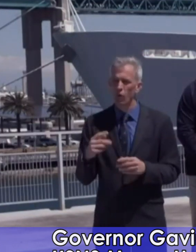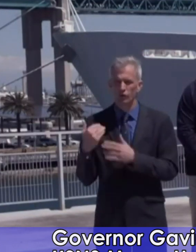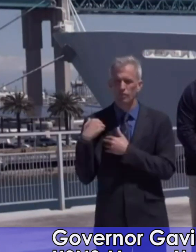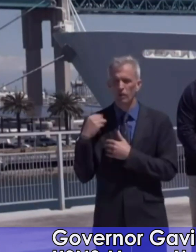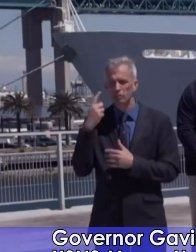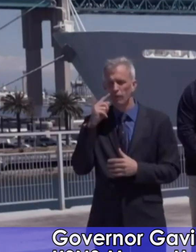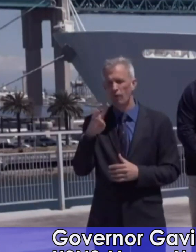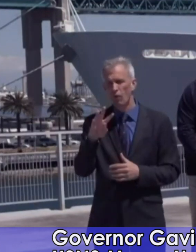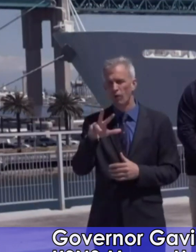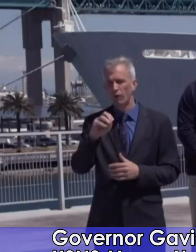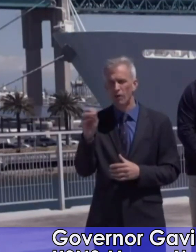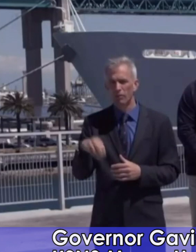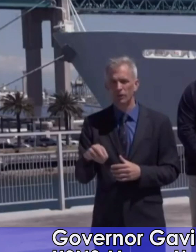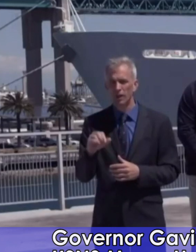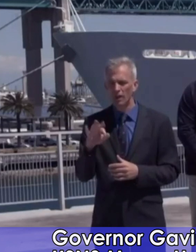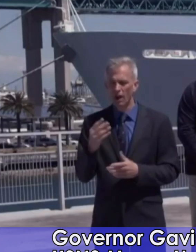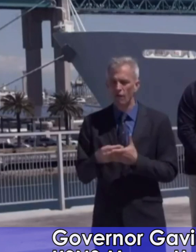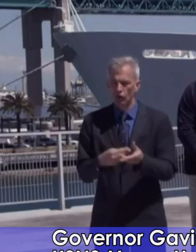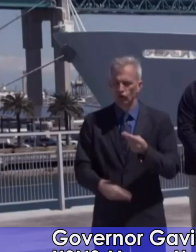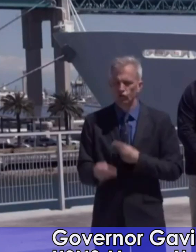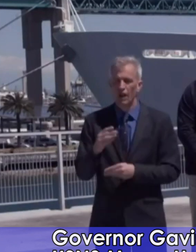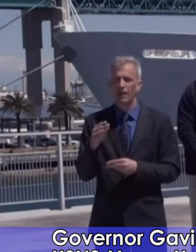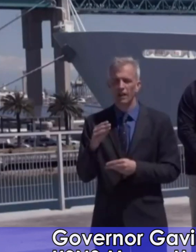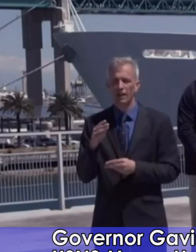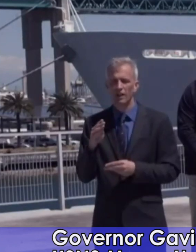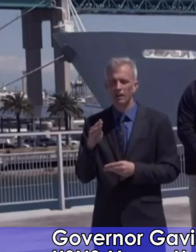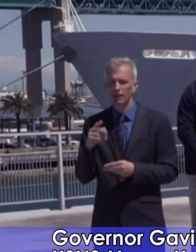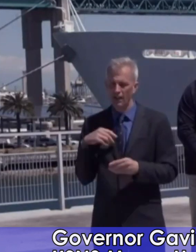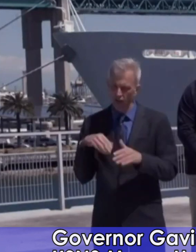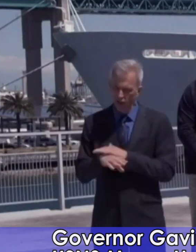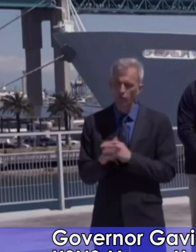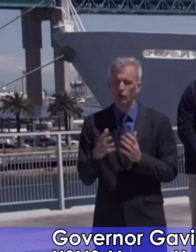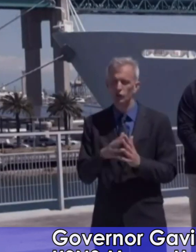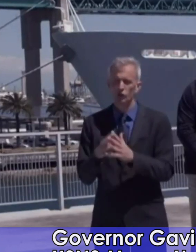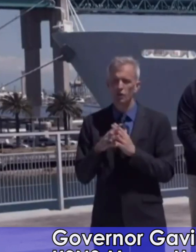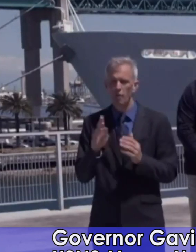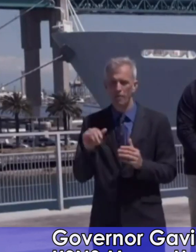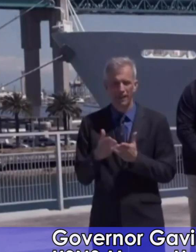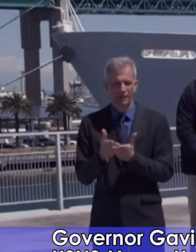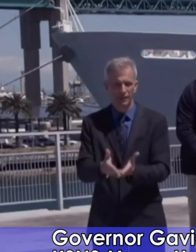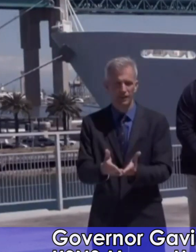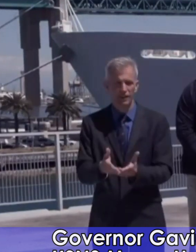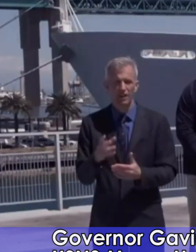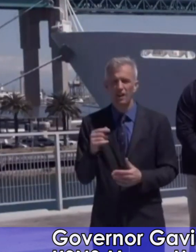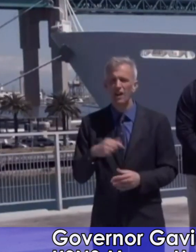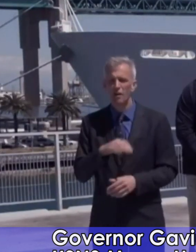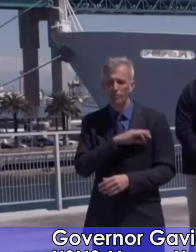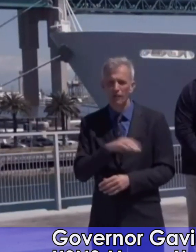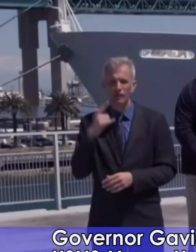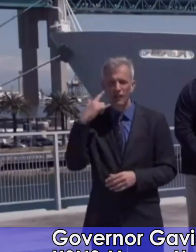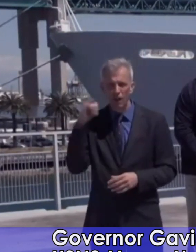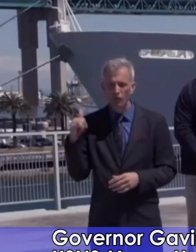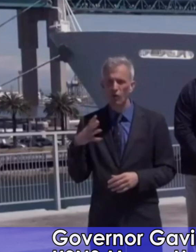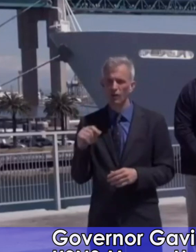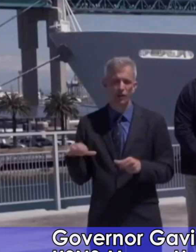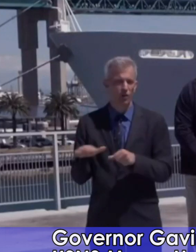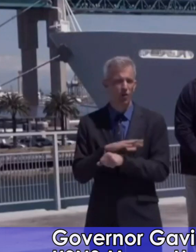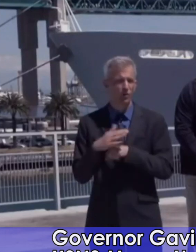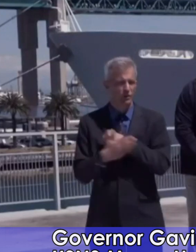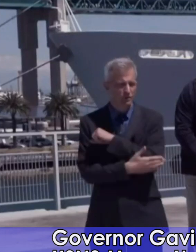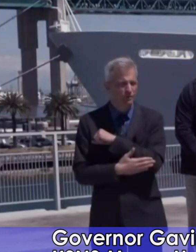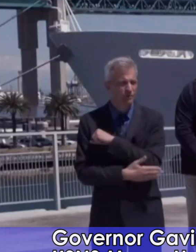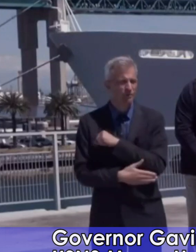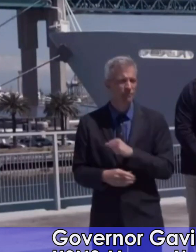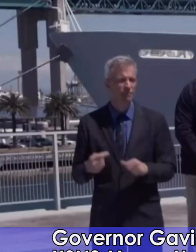that come into America by sea. It's good not just for California, but for this entire nation. And we know the